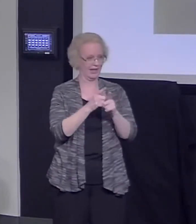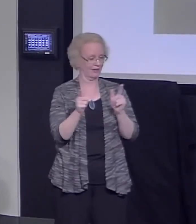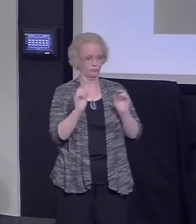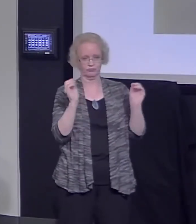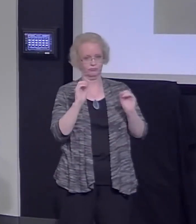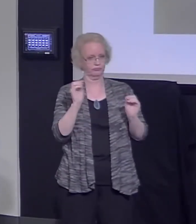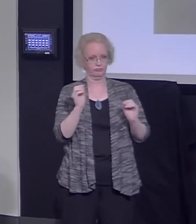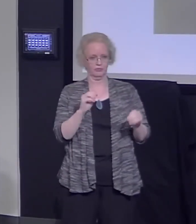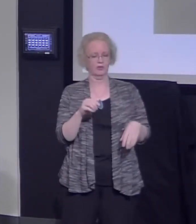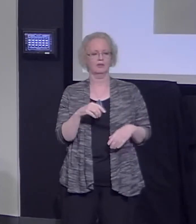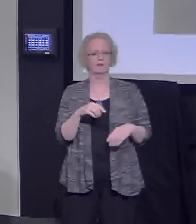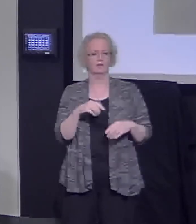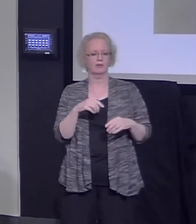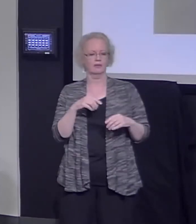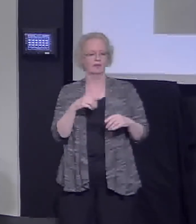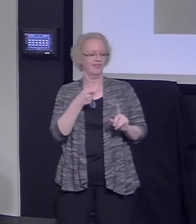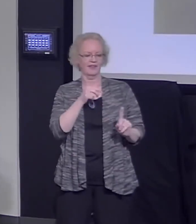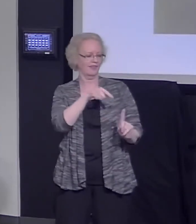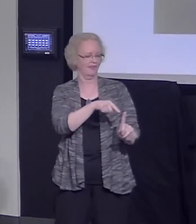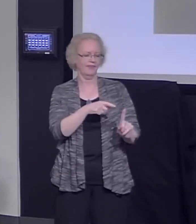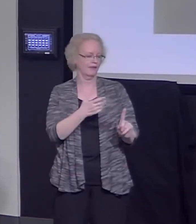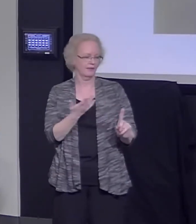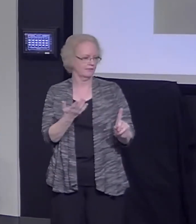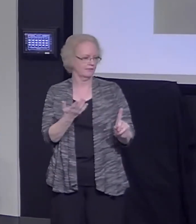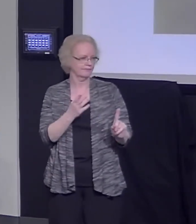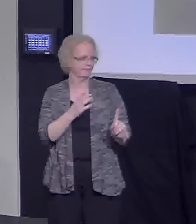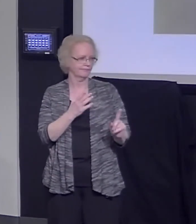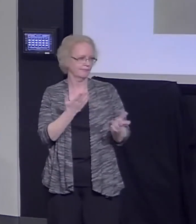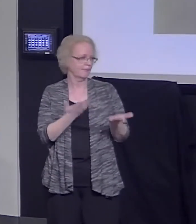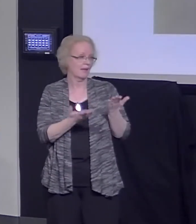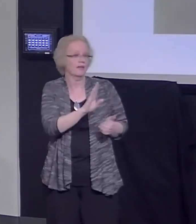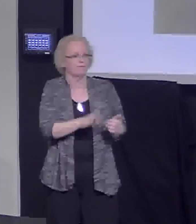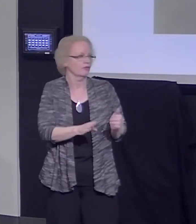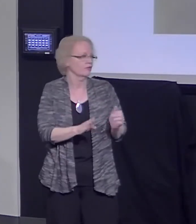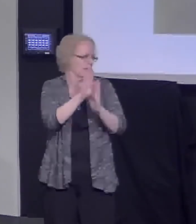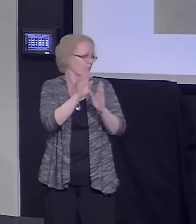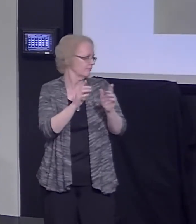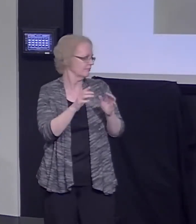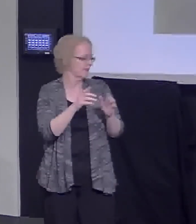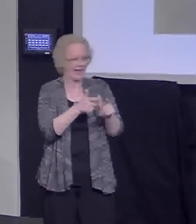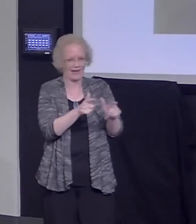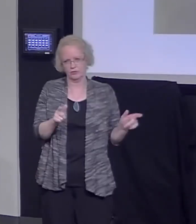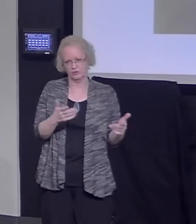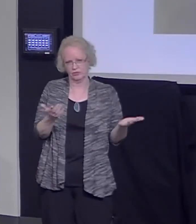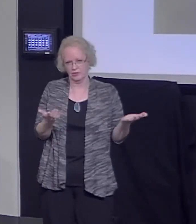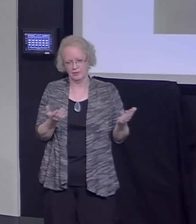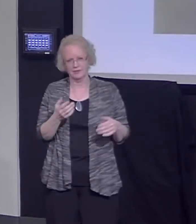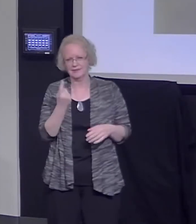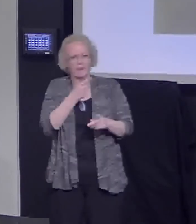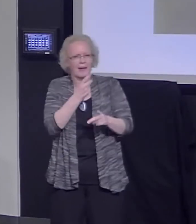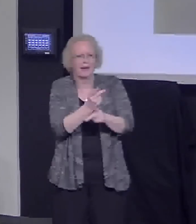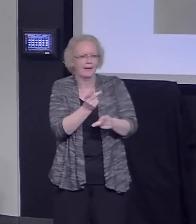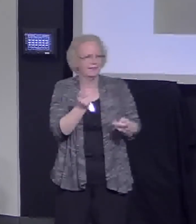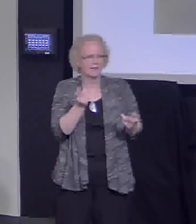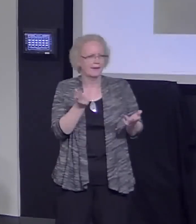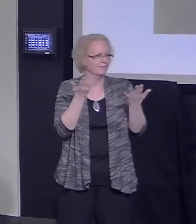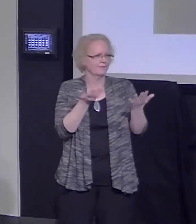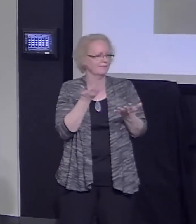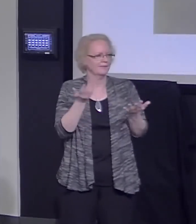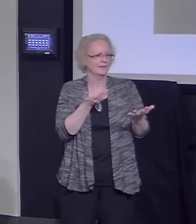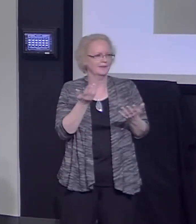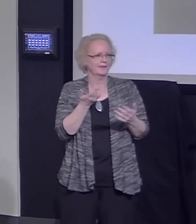members of their species, they may not ever develop language. There are sort of some kind of